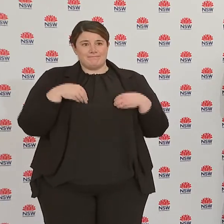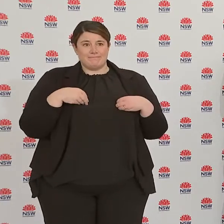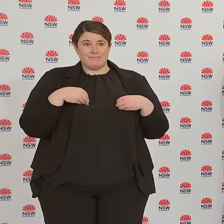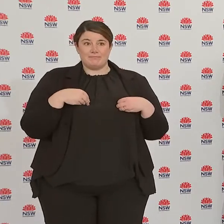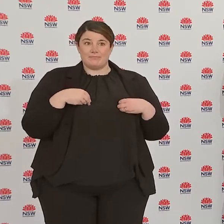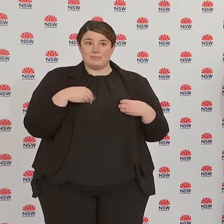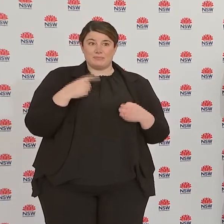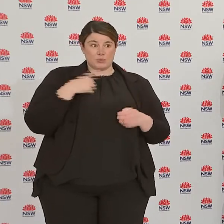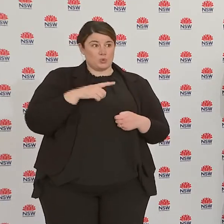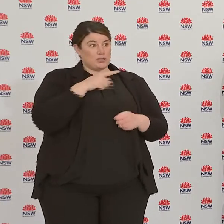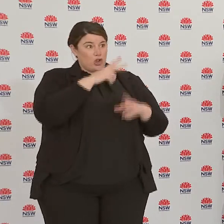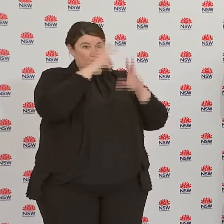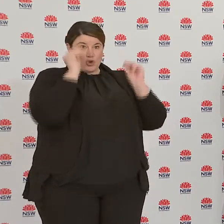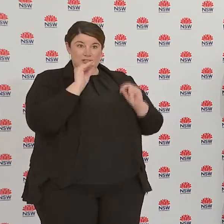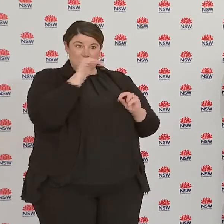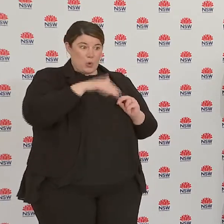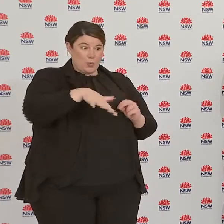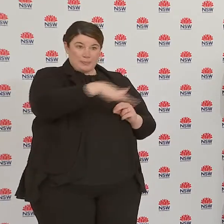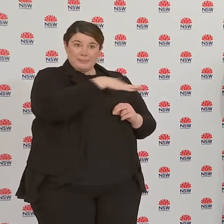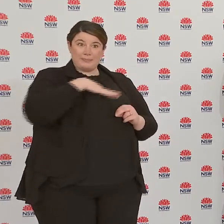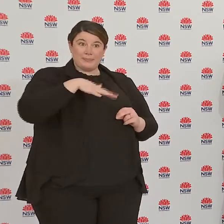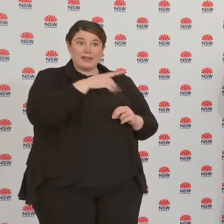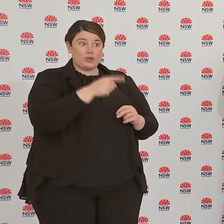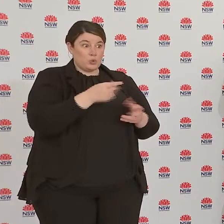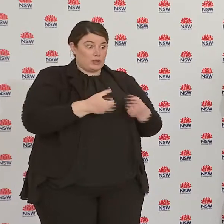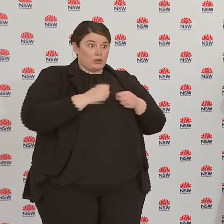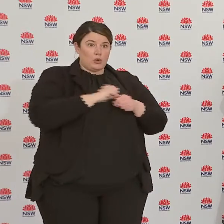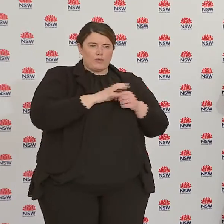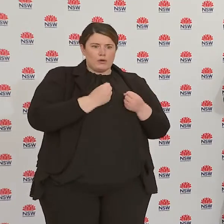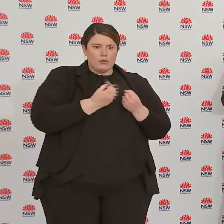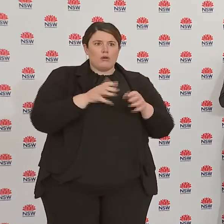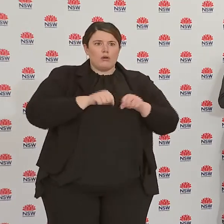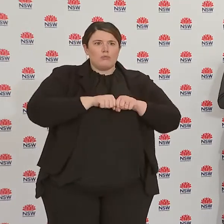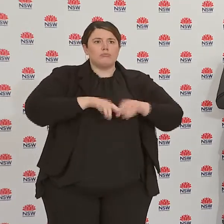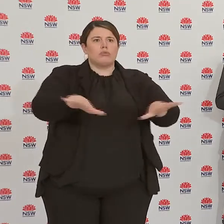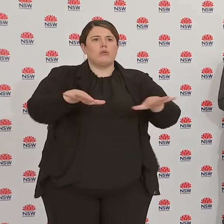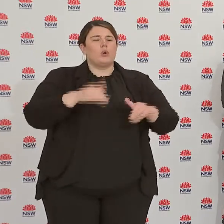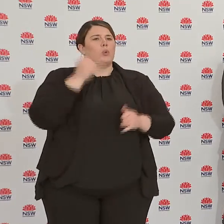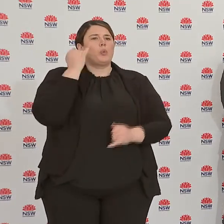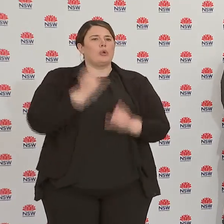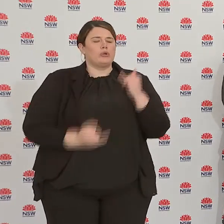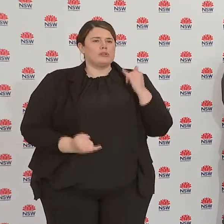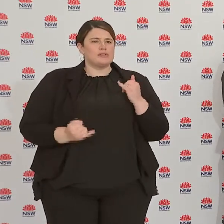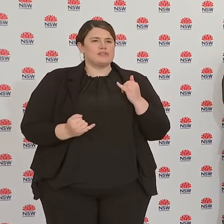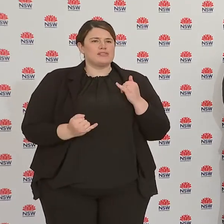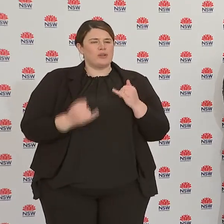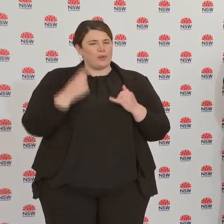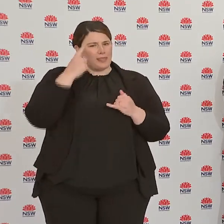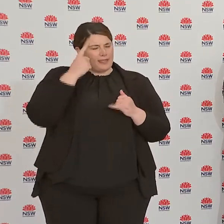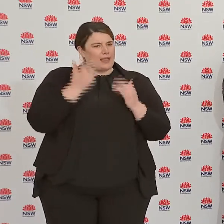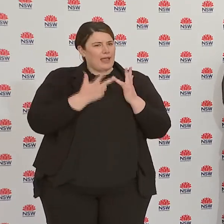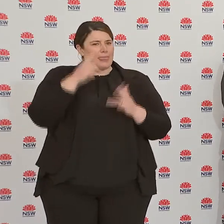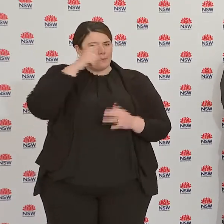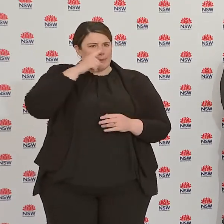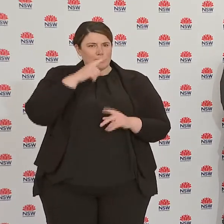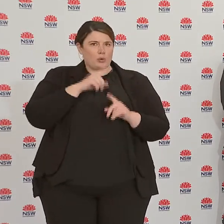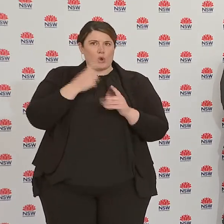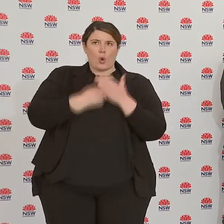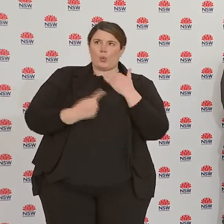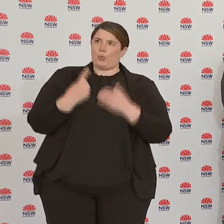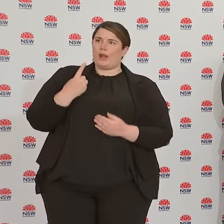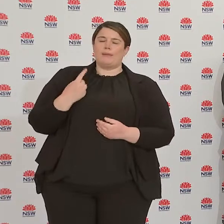household, and I think you would think of your other residents and others in that household as part of that household group. So please take